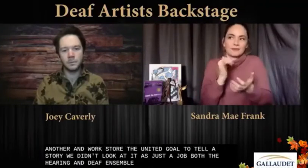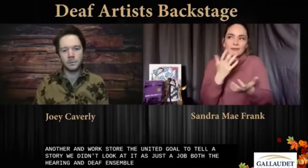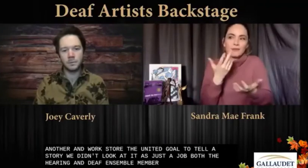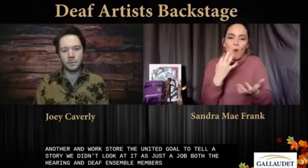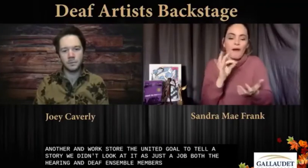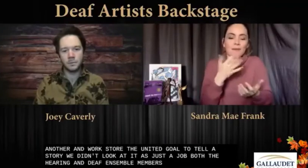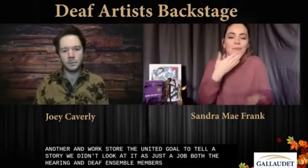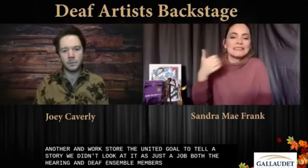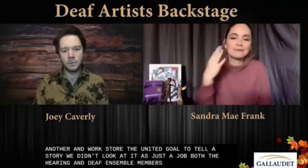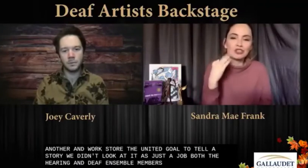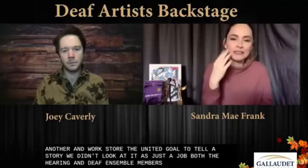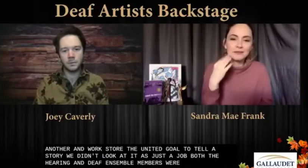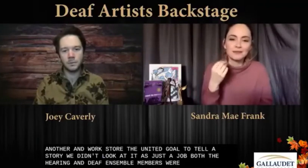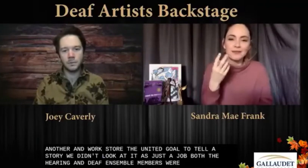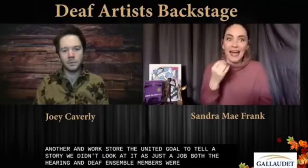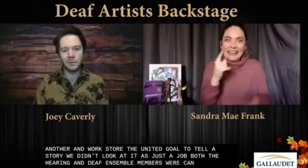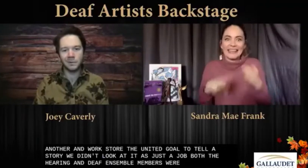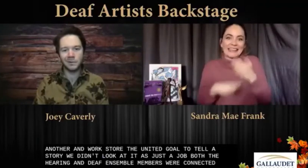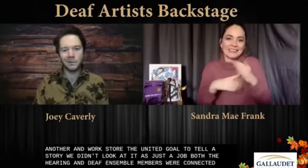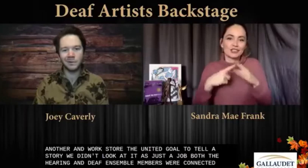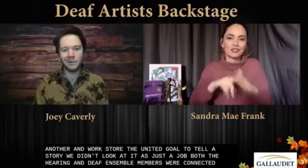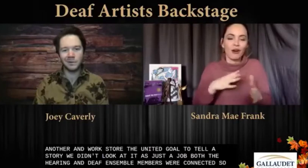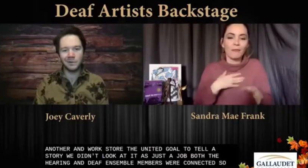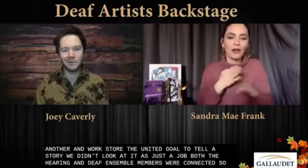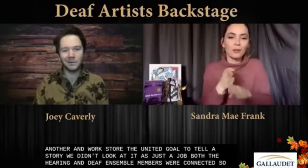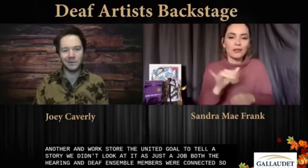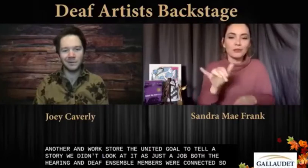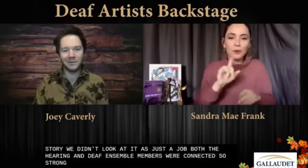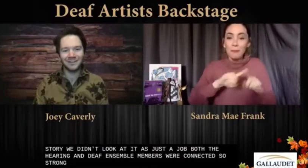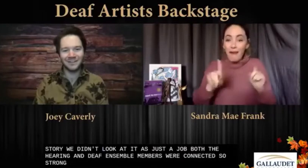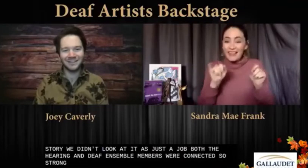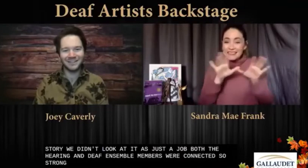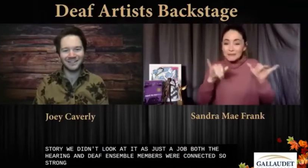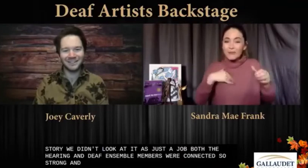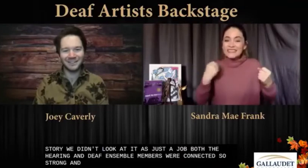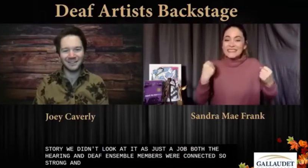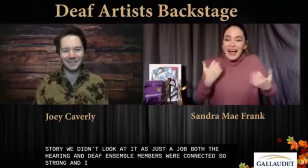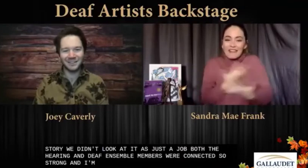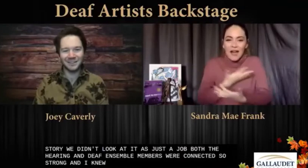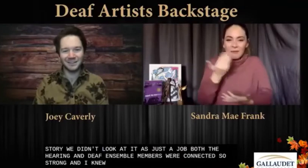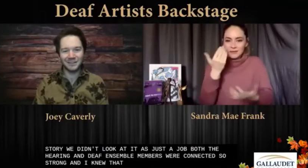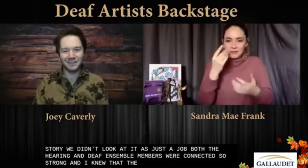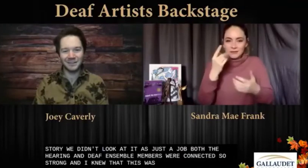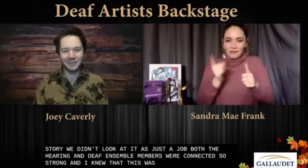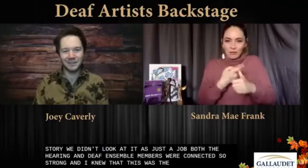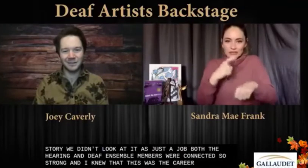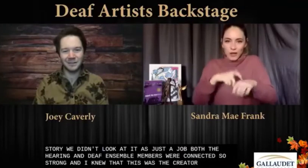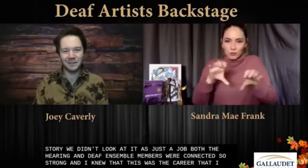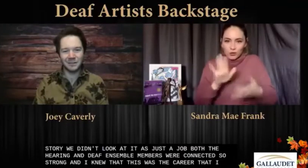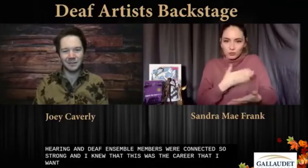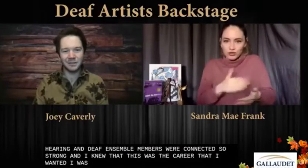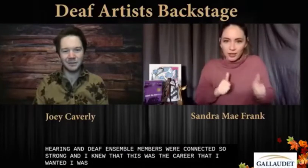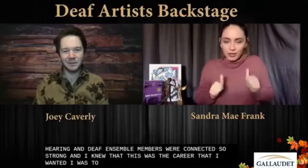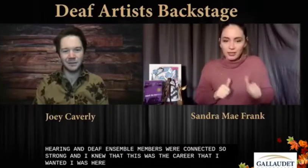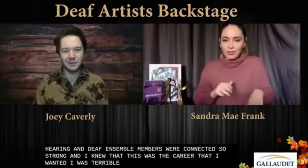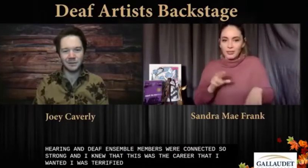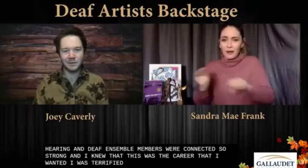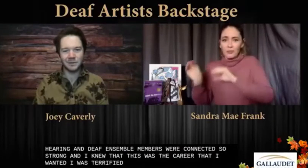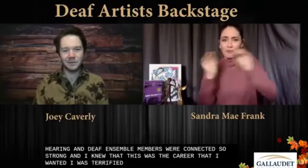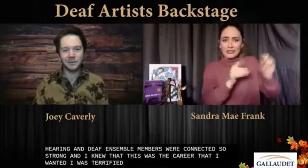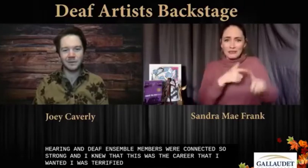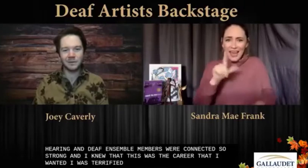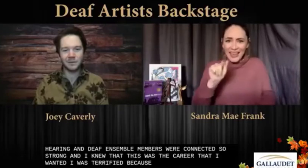members were connected so strong and I knew that this was the career that I wanted I was terrified